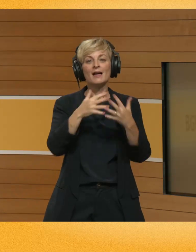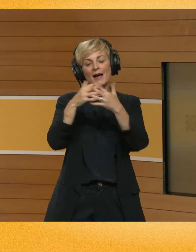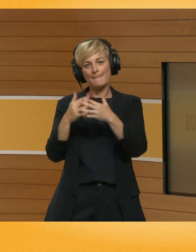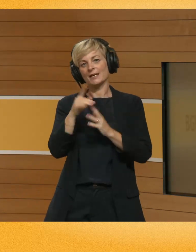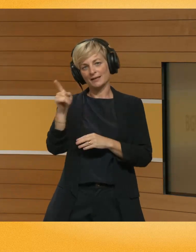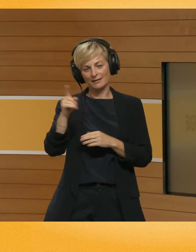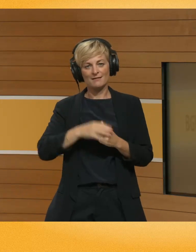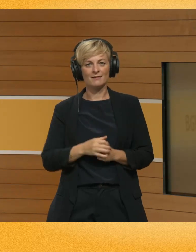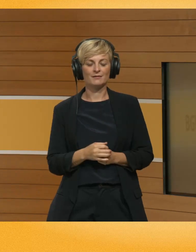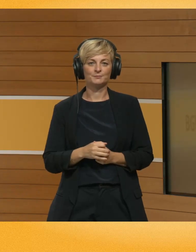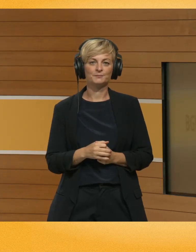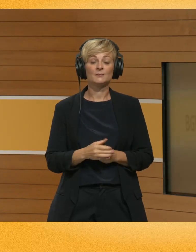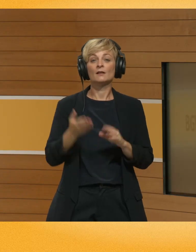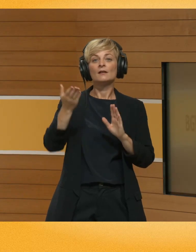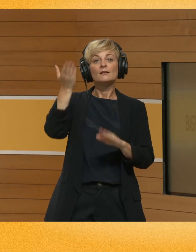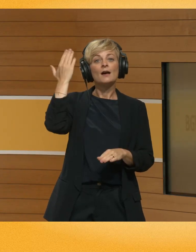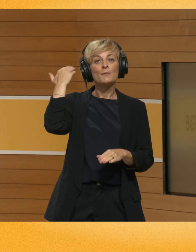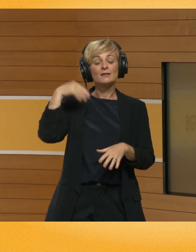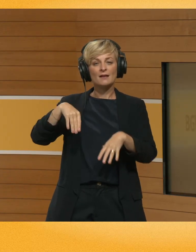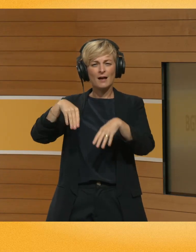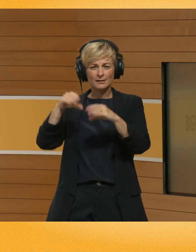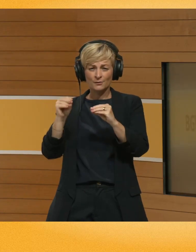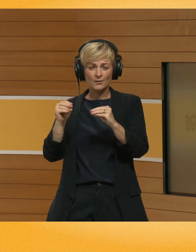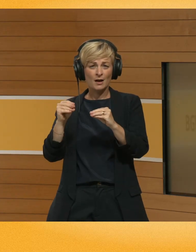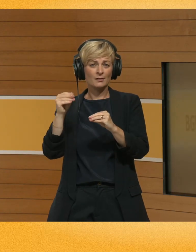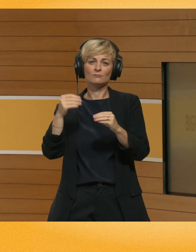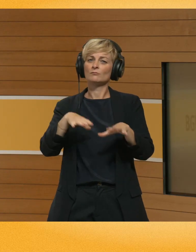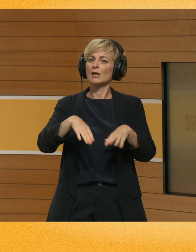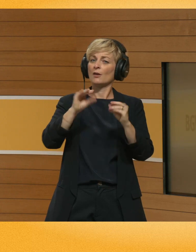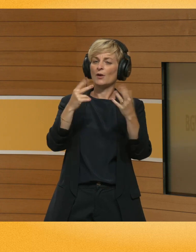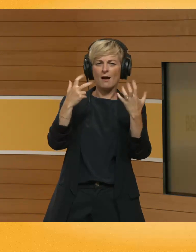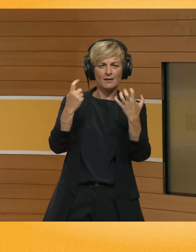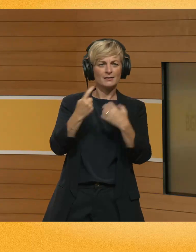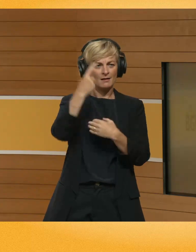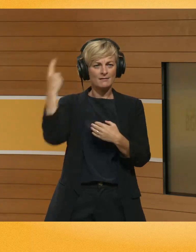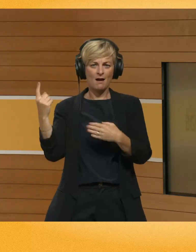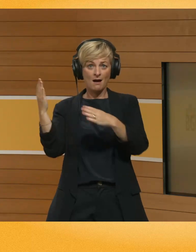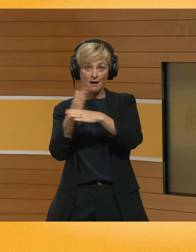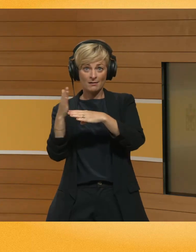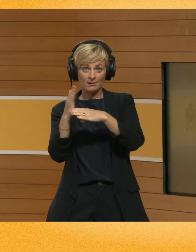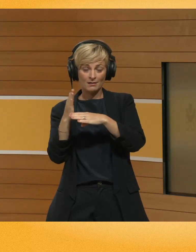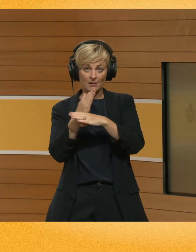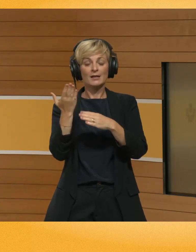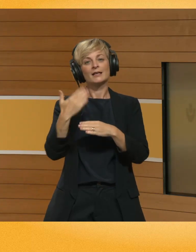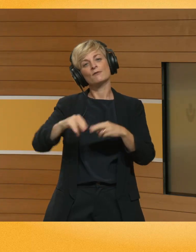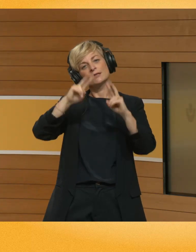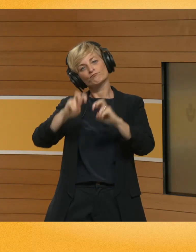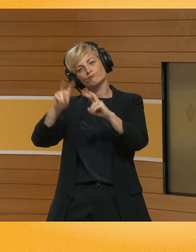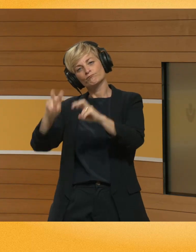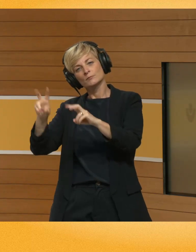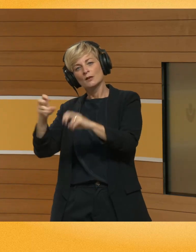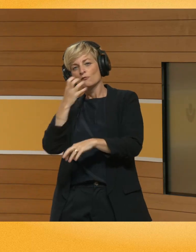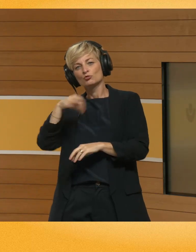study in the early 1980s that tried to explain why some hospitals were able to recruit and to retain